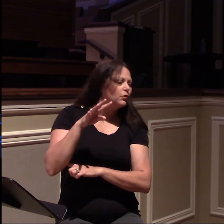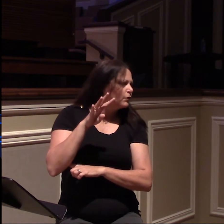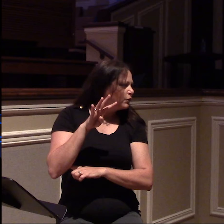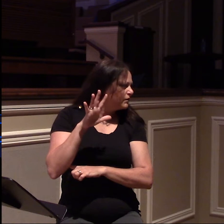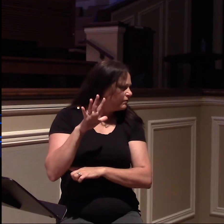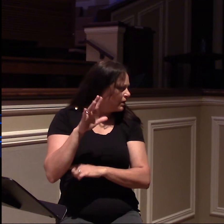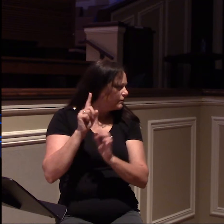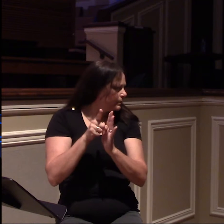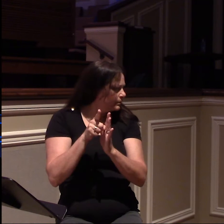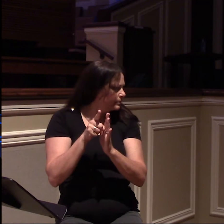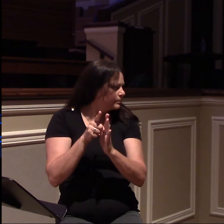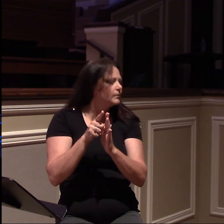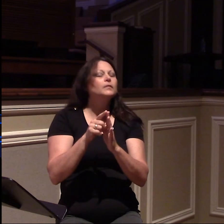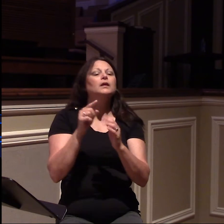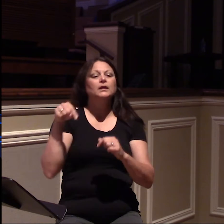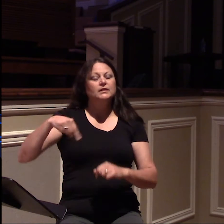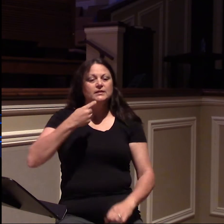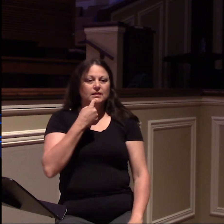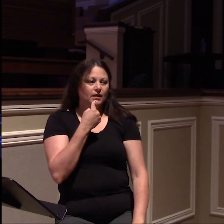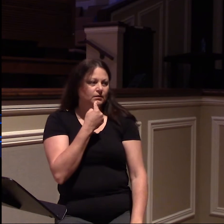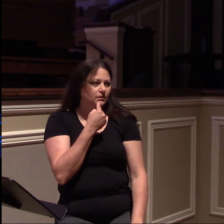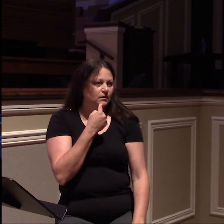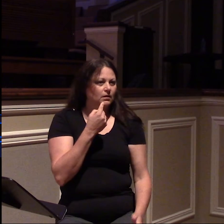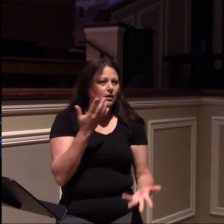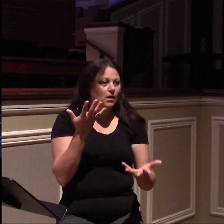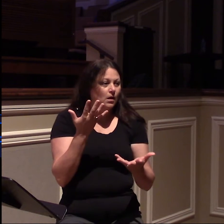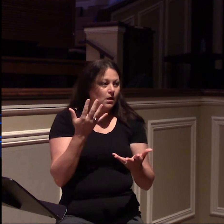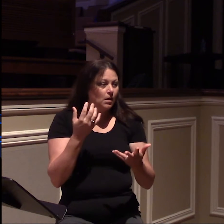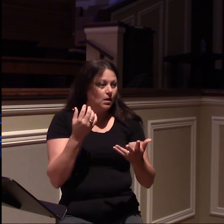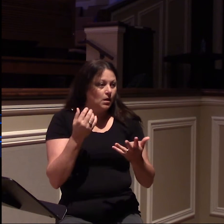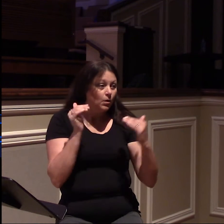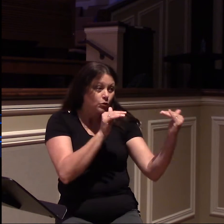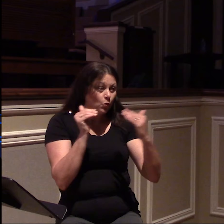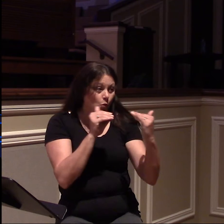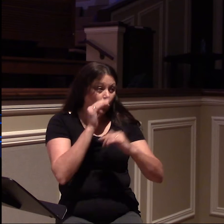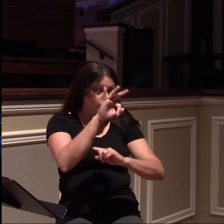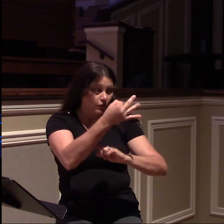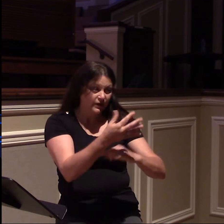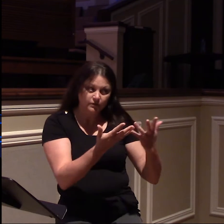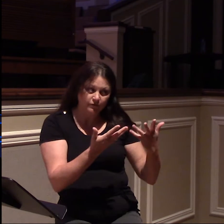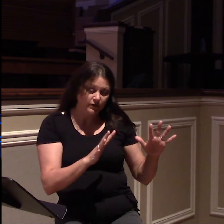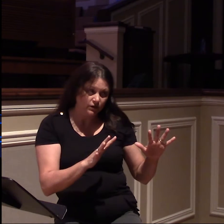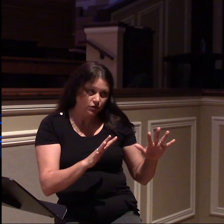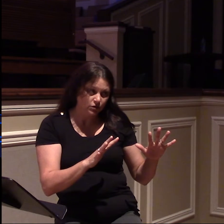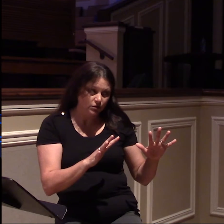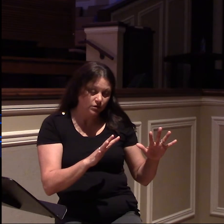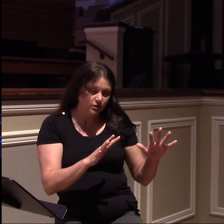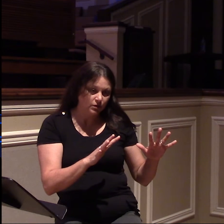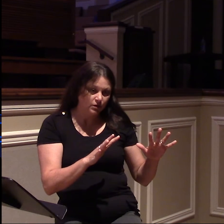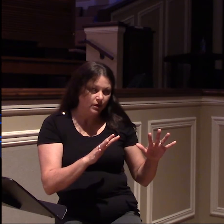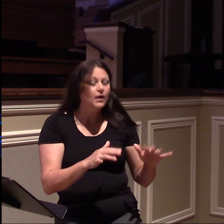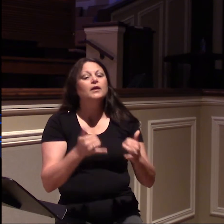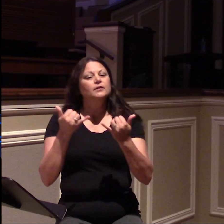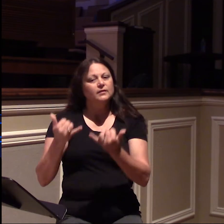them again. Here's what Winston Churchill said. The battle of France is over. Now, as an aside, you remember Dunkirk